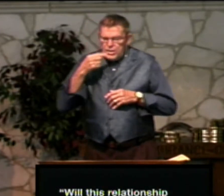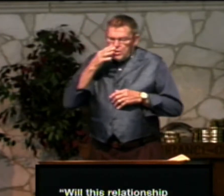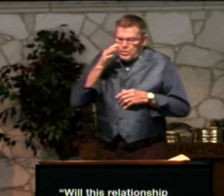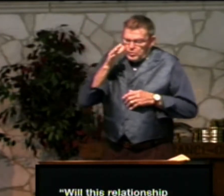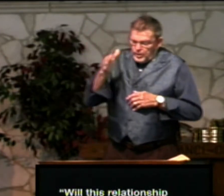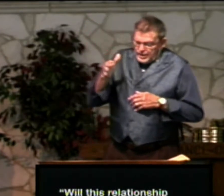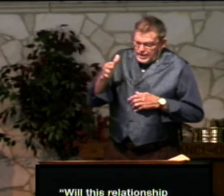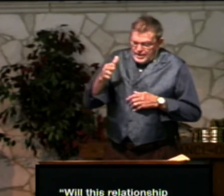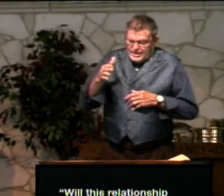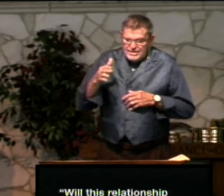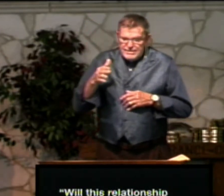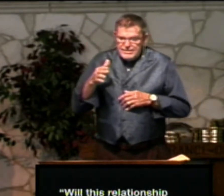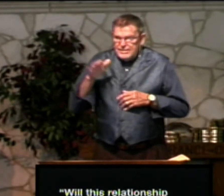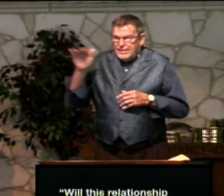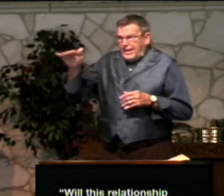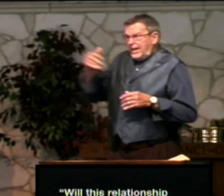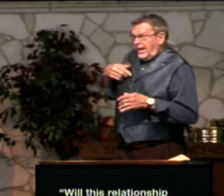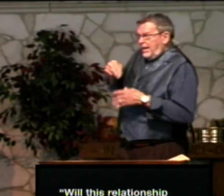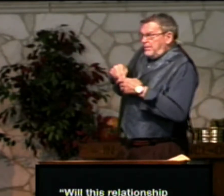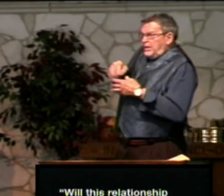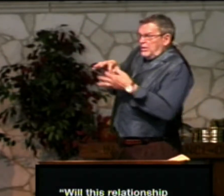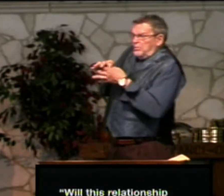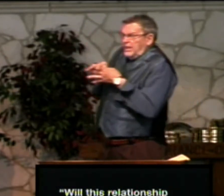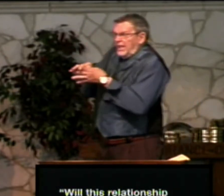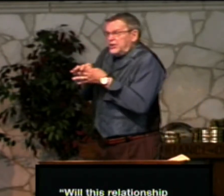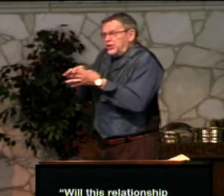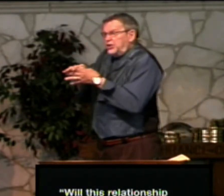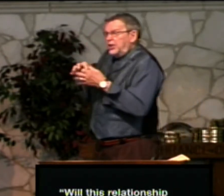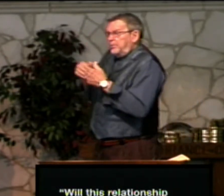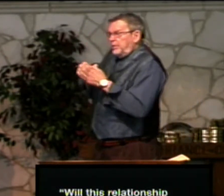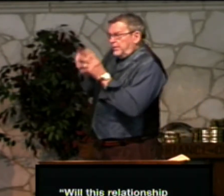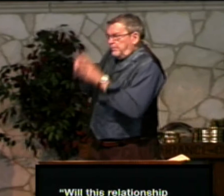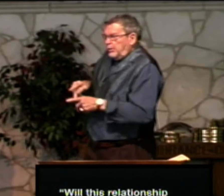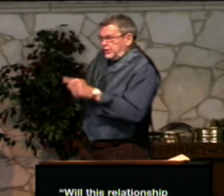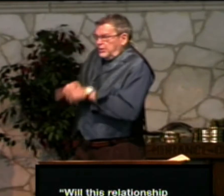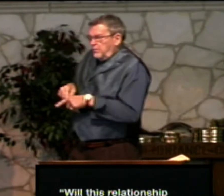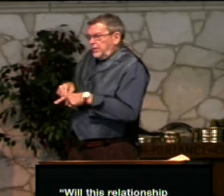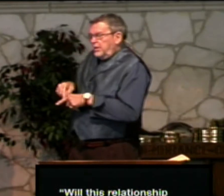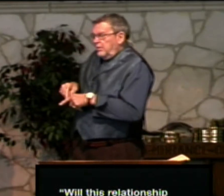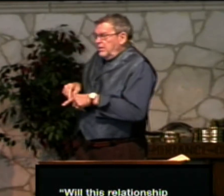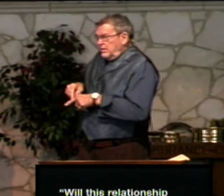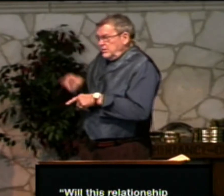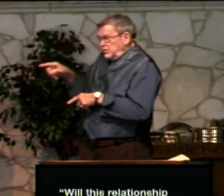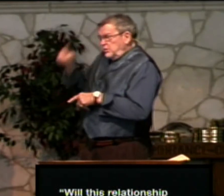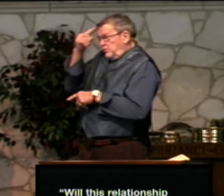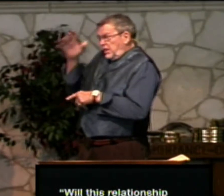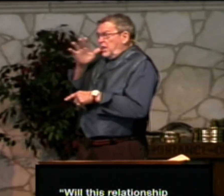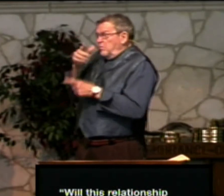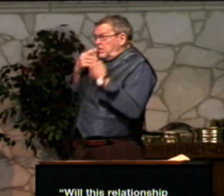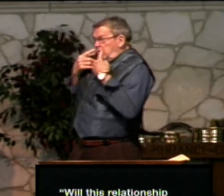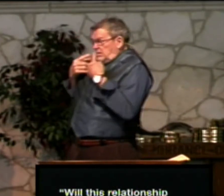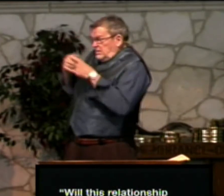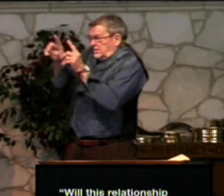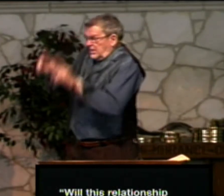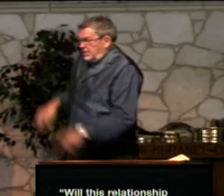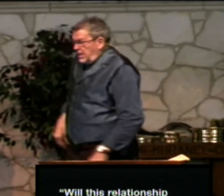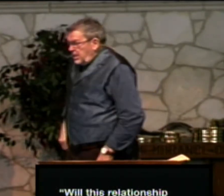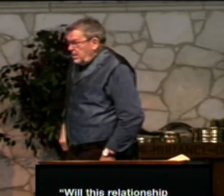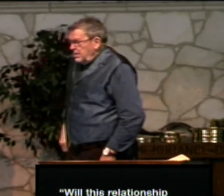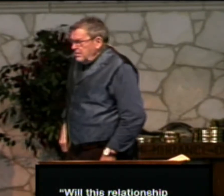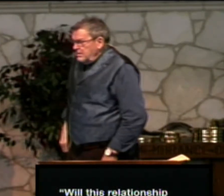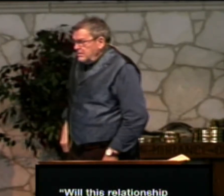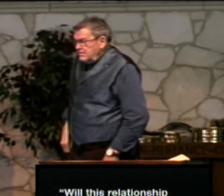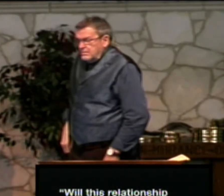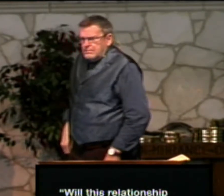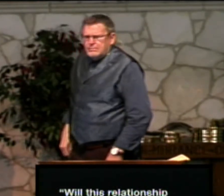They ask us, well, hey, I'm in a relationship with a person over here. You think we'll